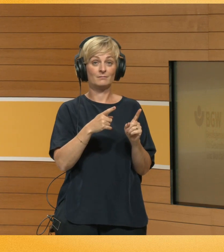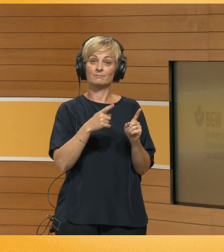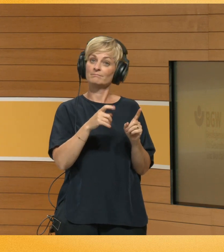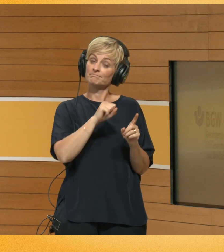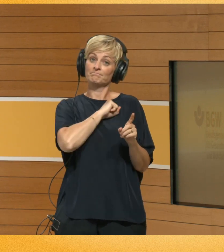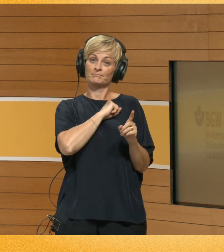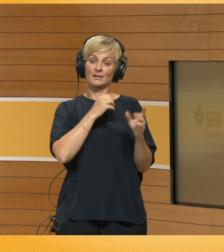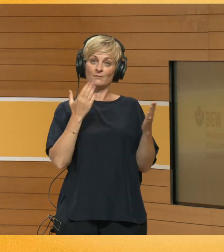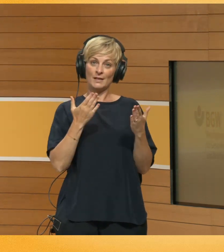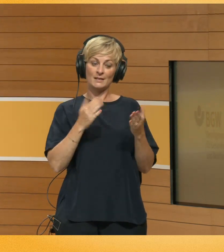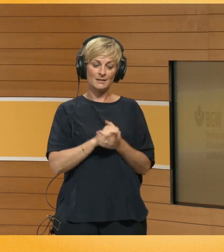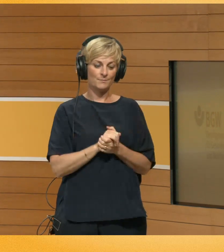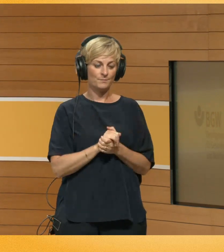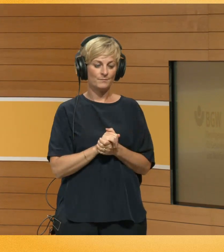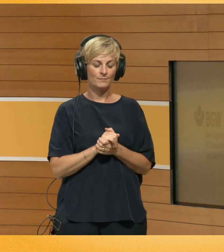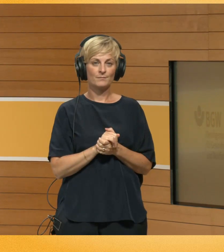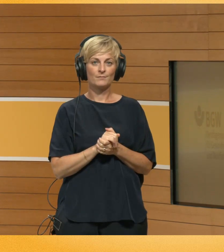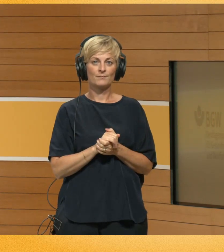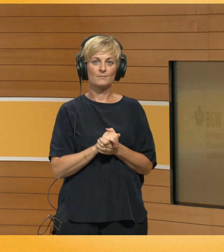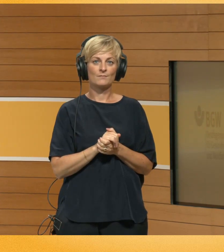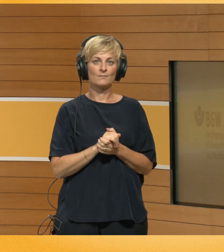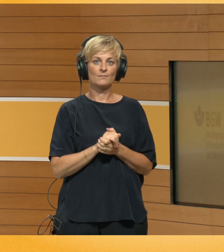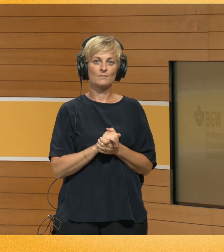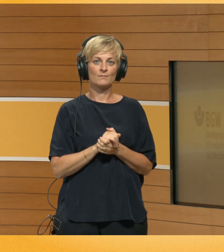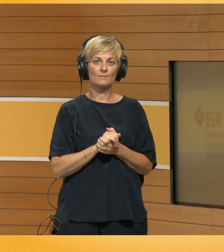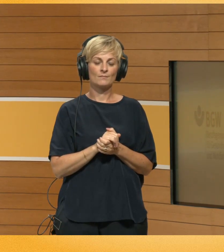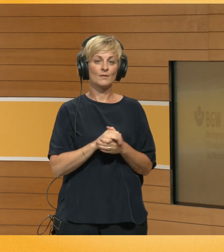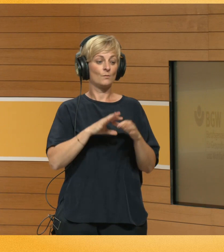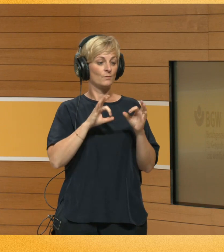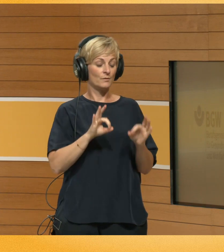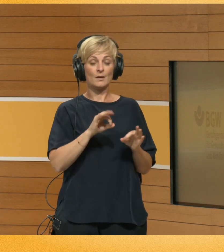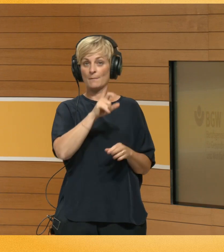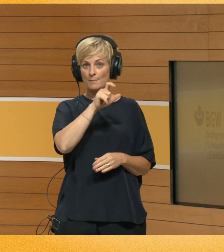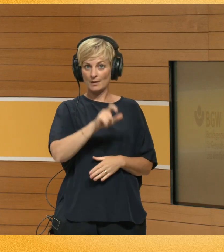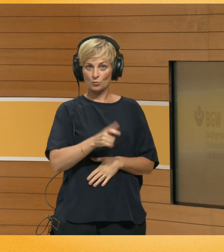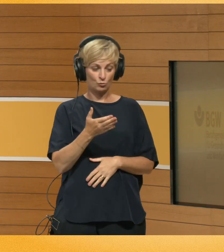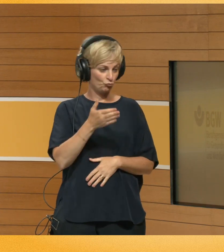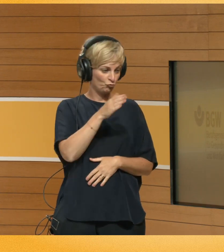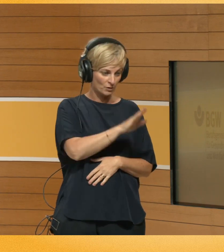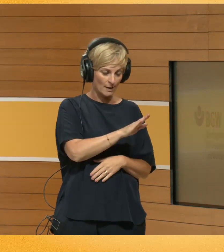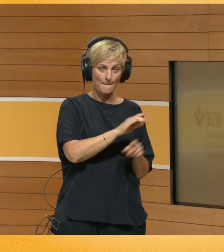patient is released from the hospital. And this is basically a